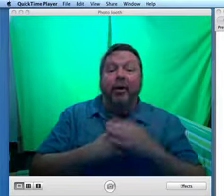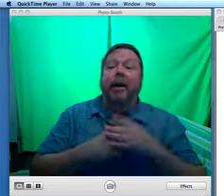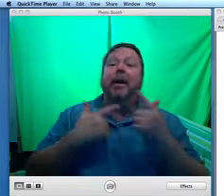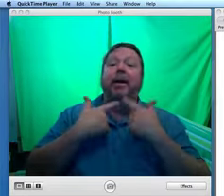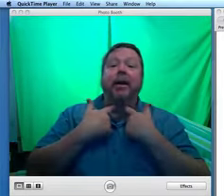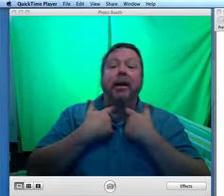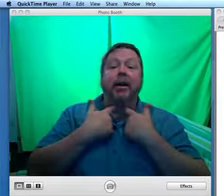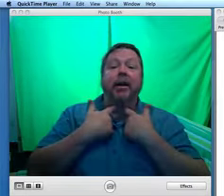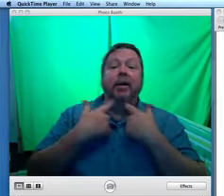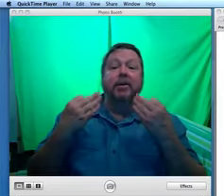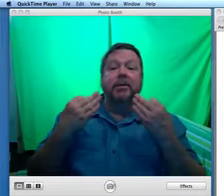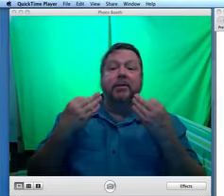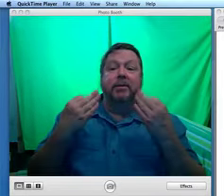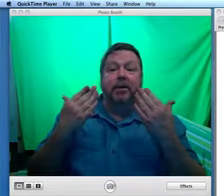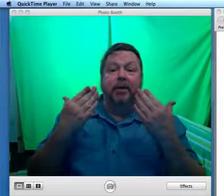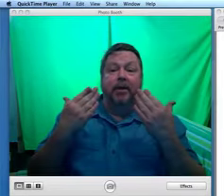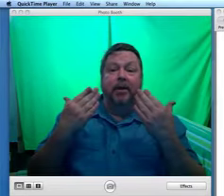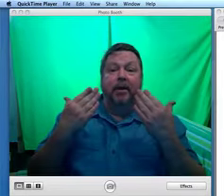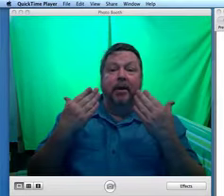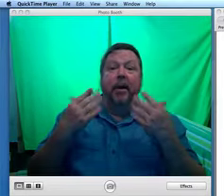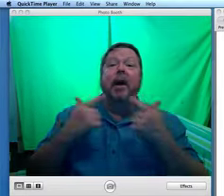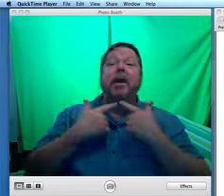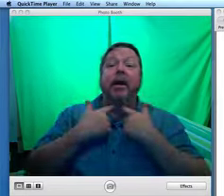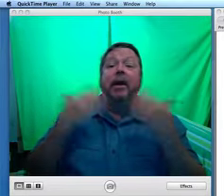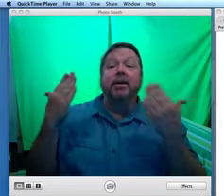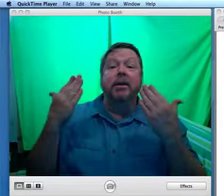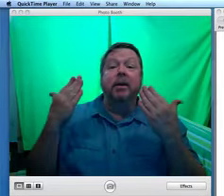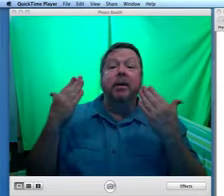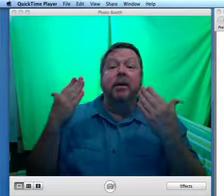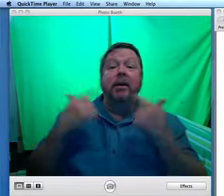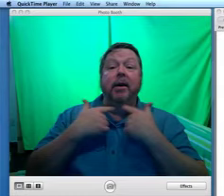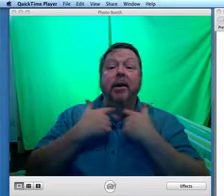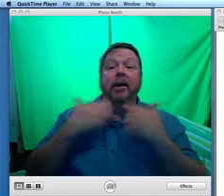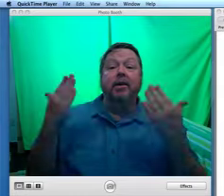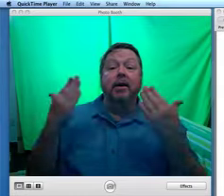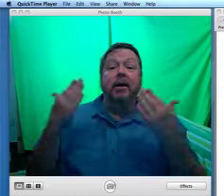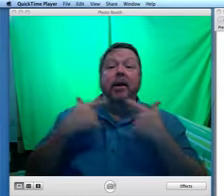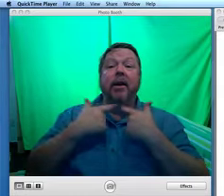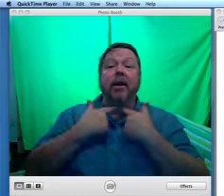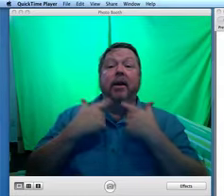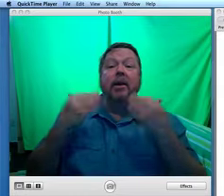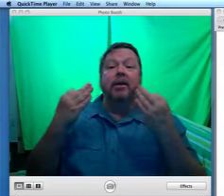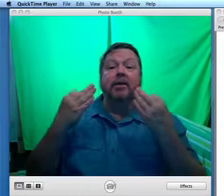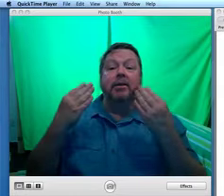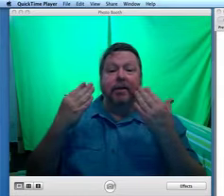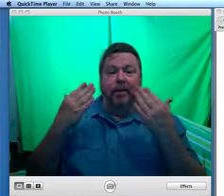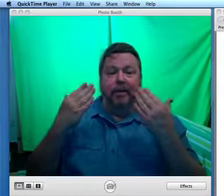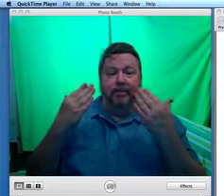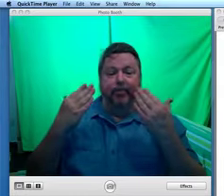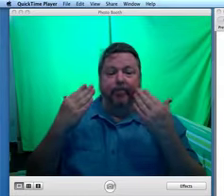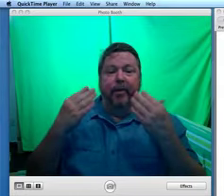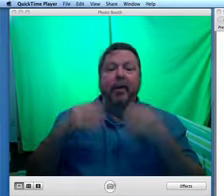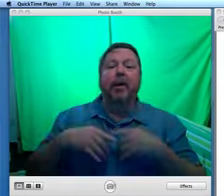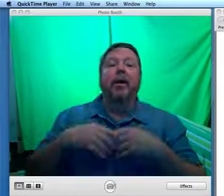soot. List. Lit. Lit. List.